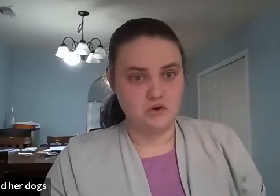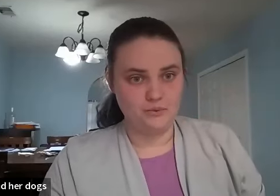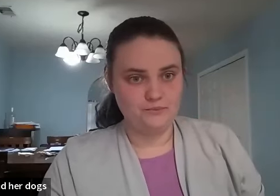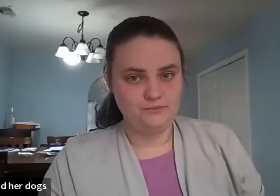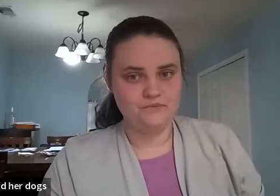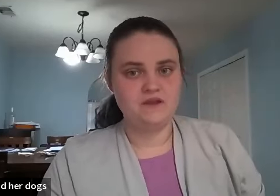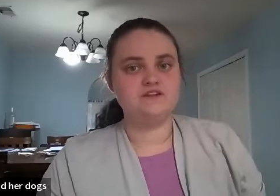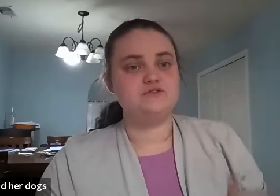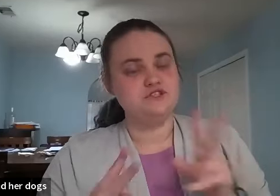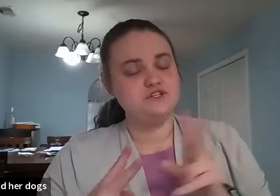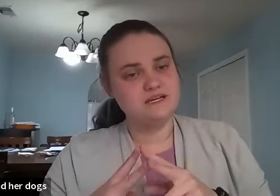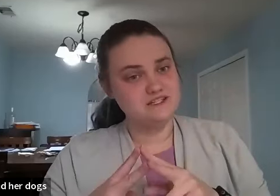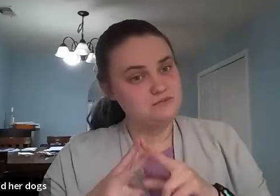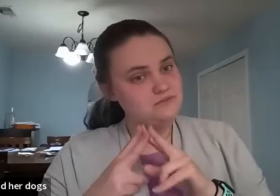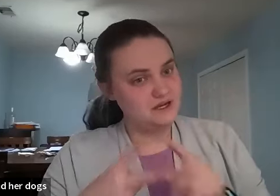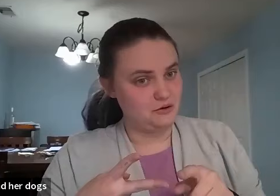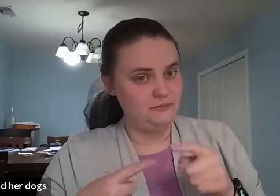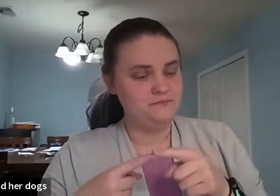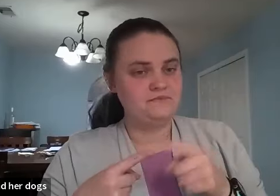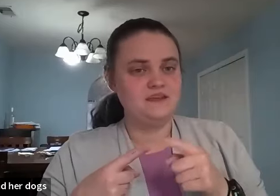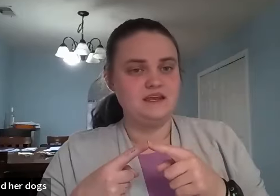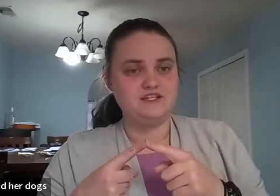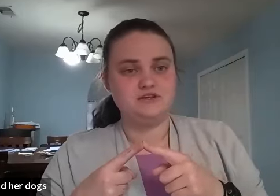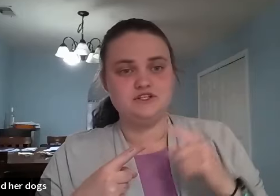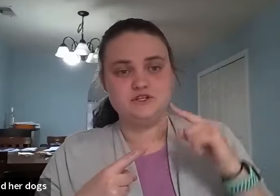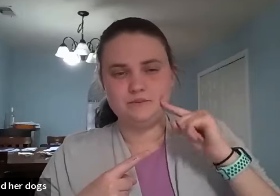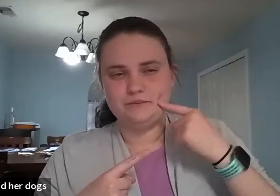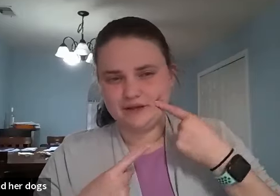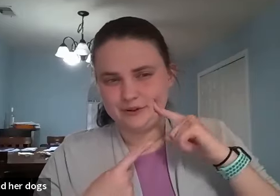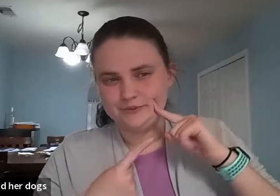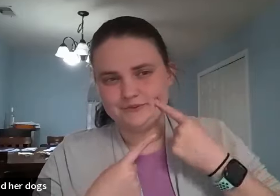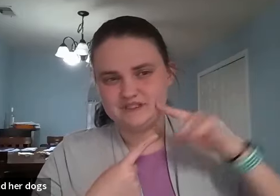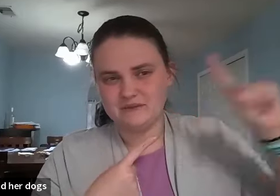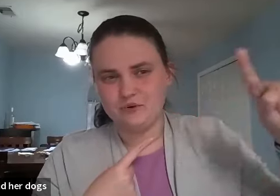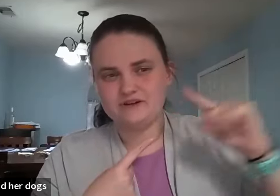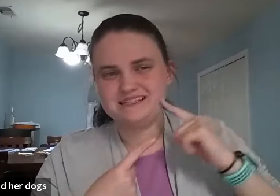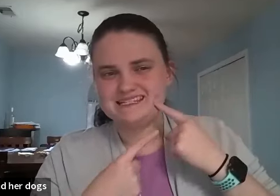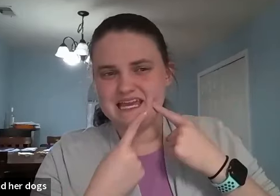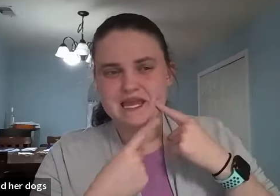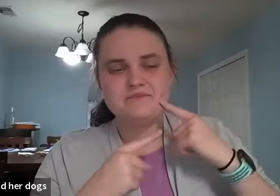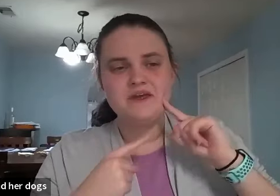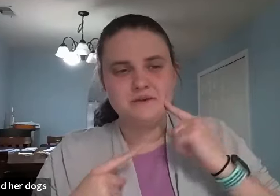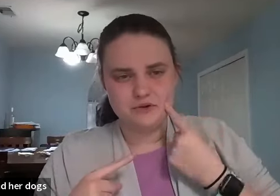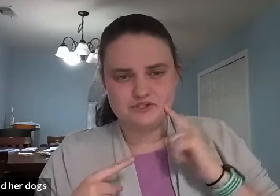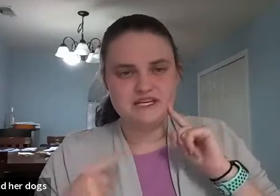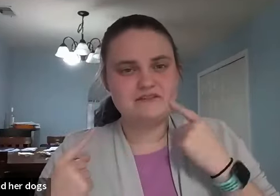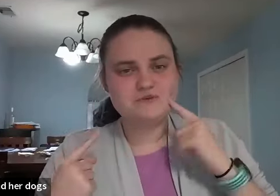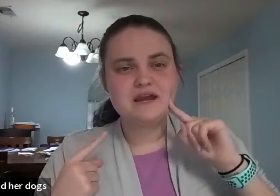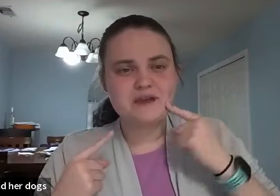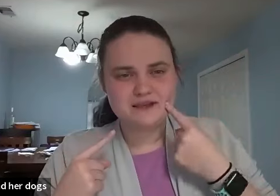pickle. So the two ways to do pickle is you can do pickle. It's that pointer, it's that same motion. Now this one I